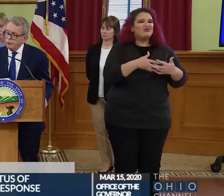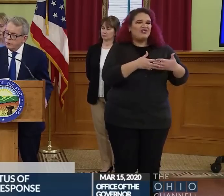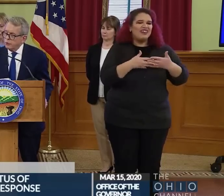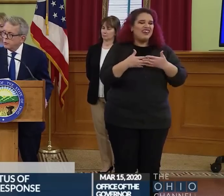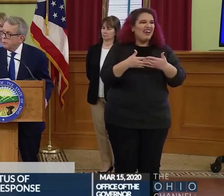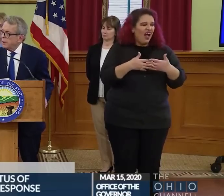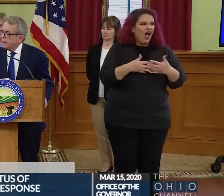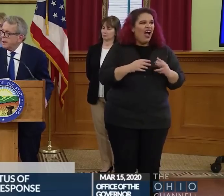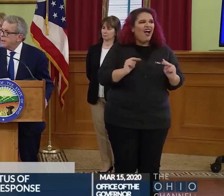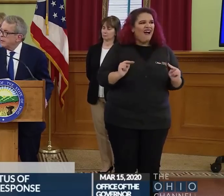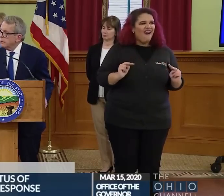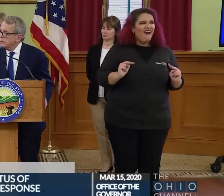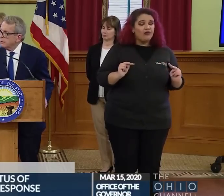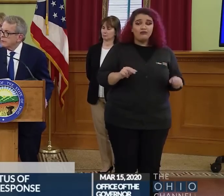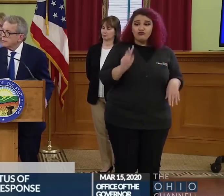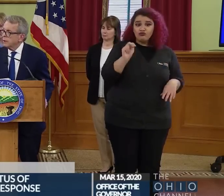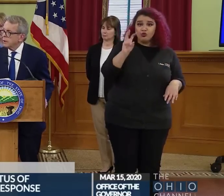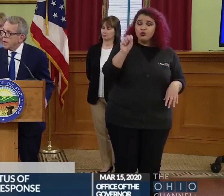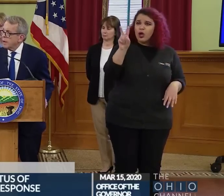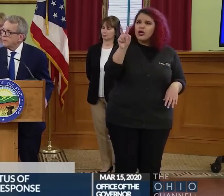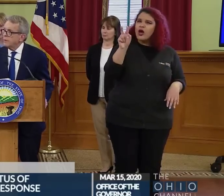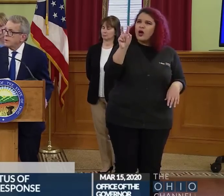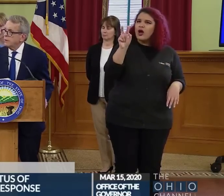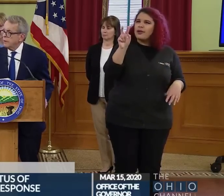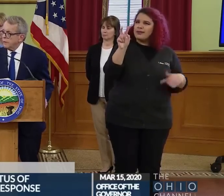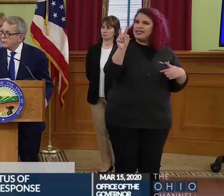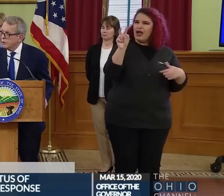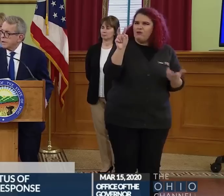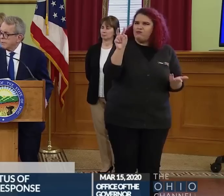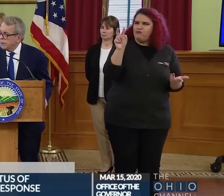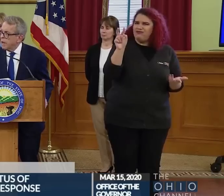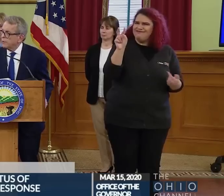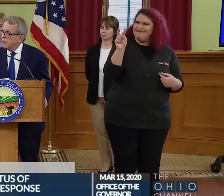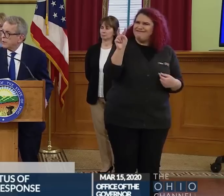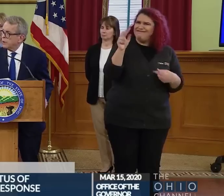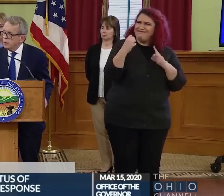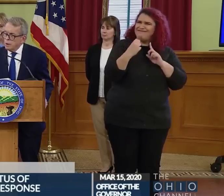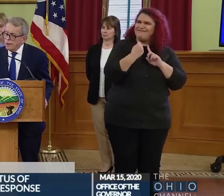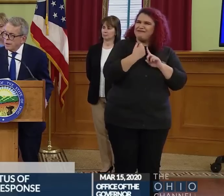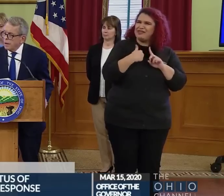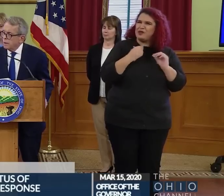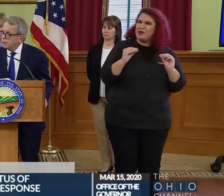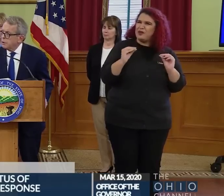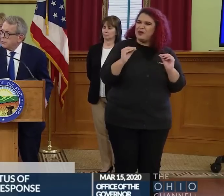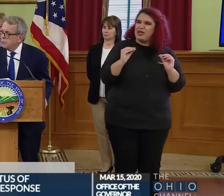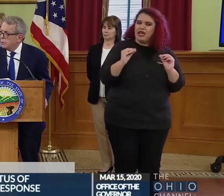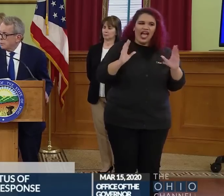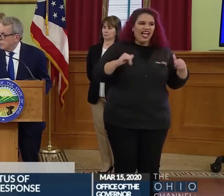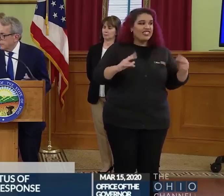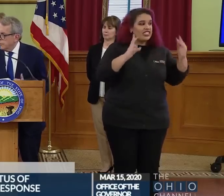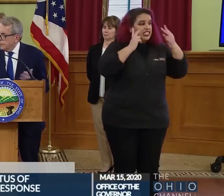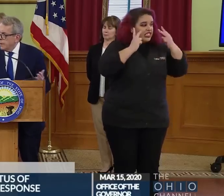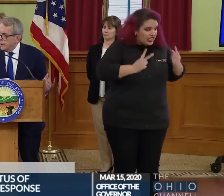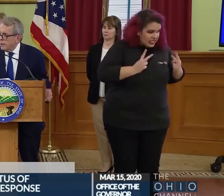on the news, but again, their daily life, they don't see anything out there.